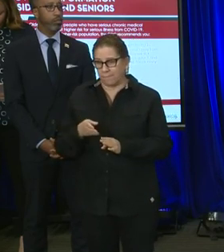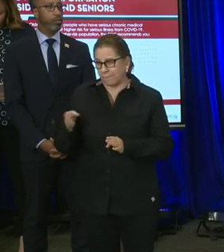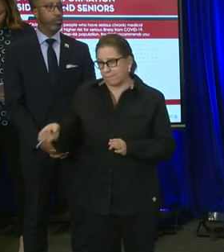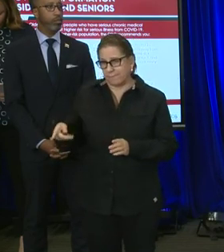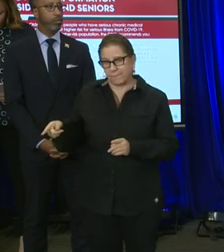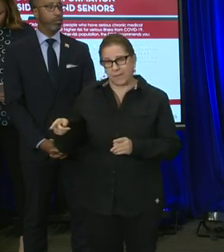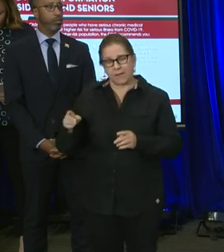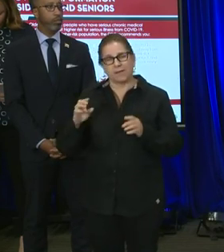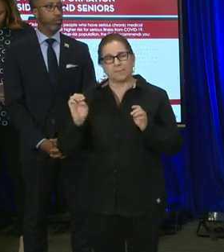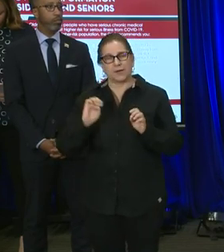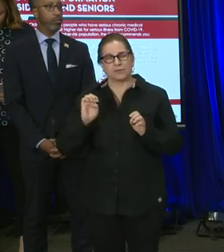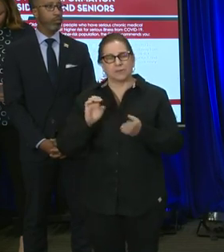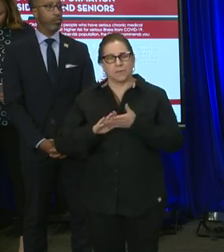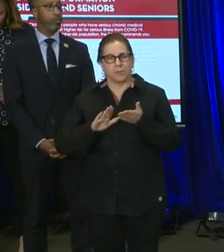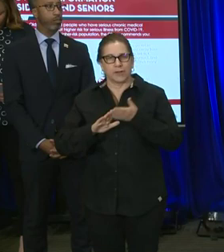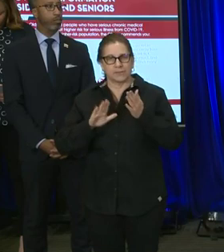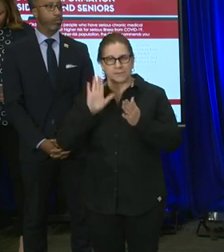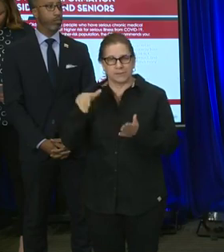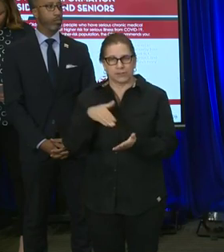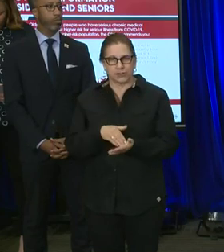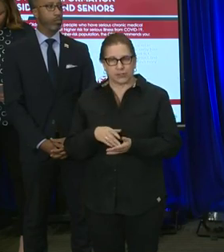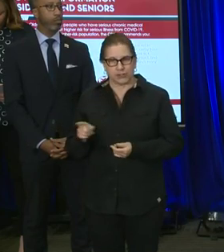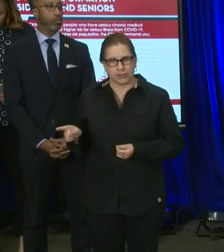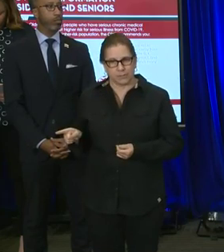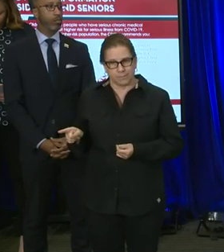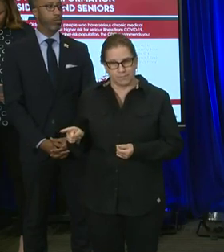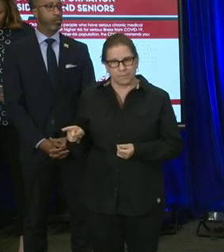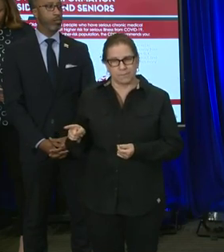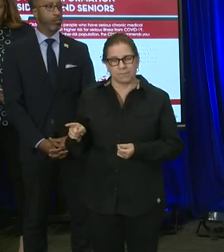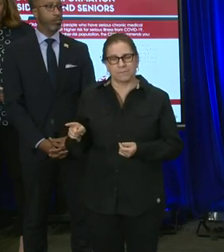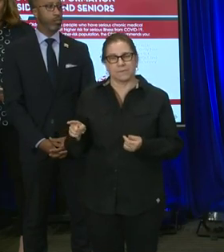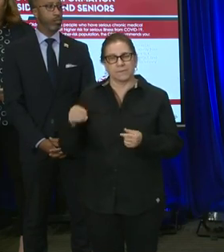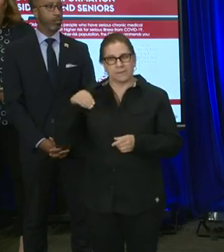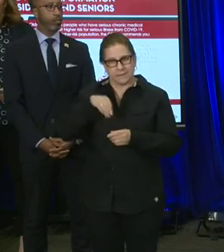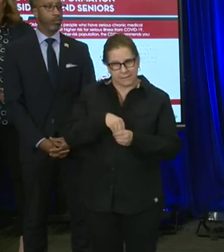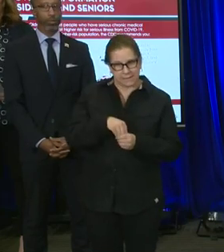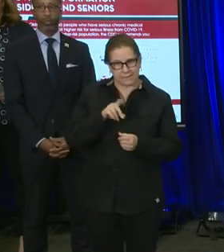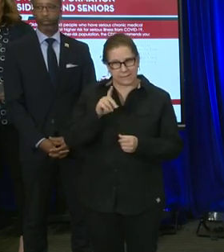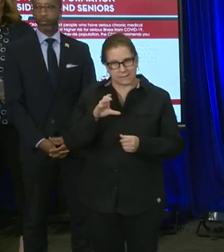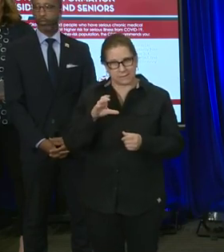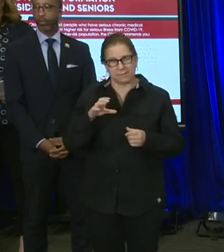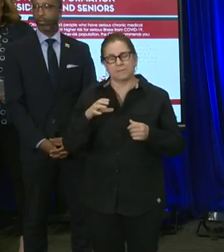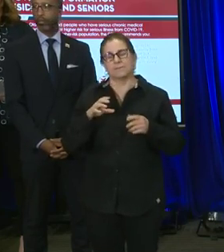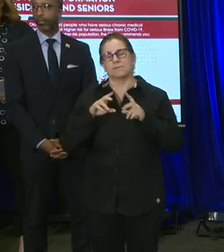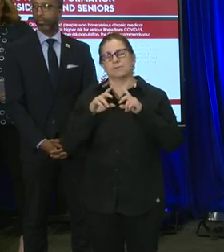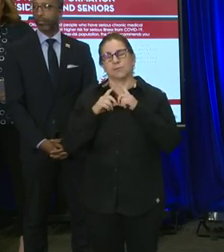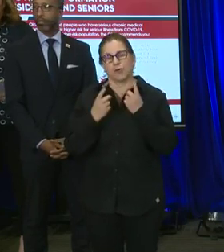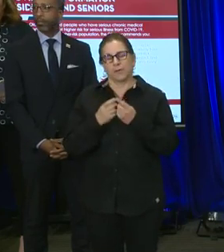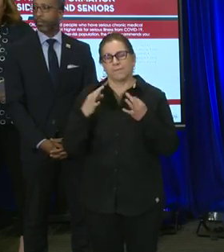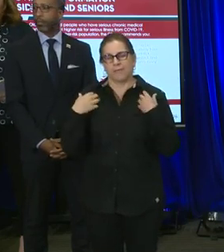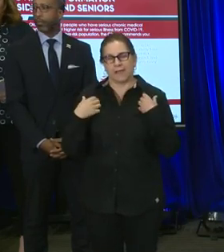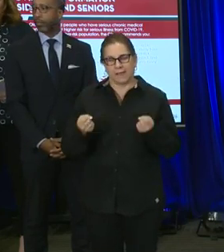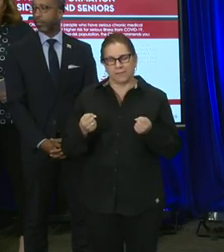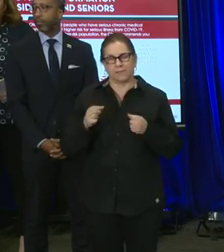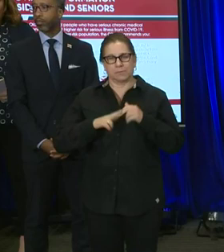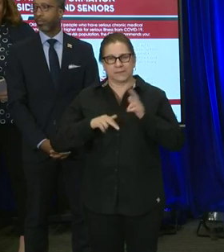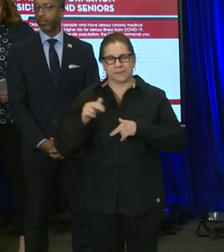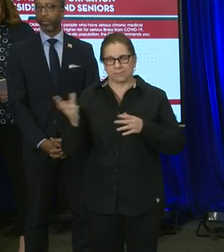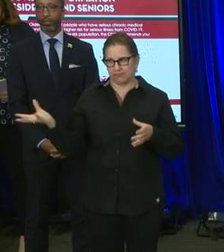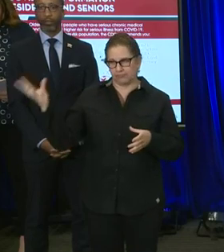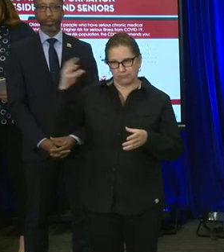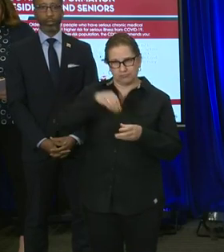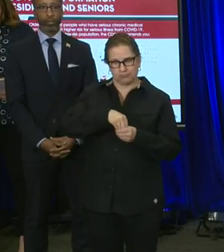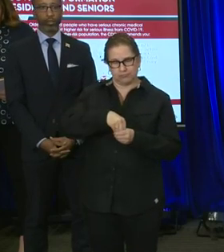Center located at the D.C. Department of Health. And I want to assure you that the public servants who are there